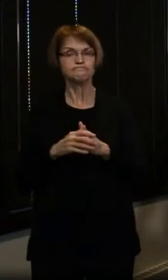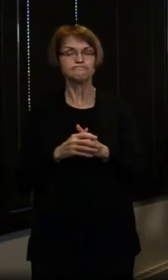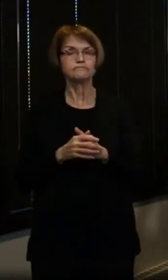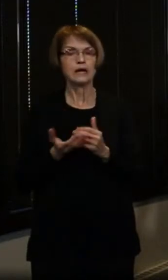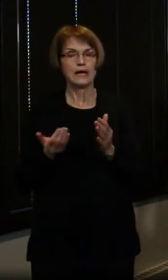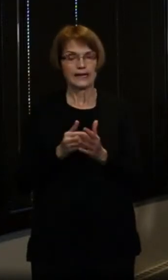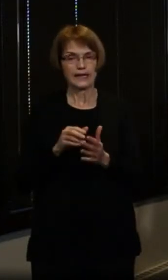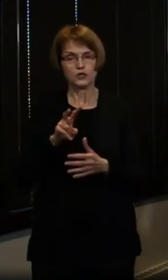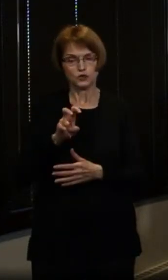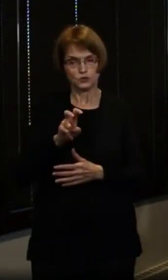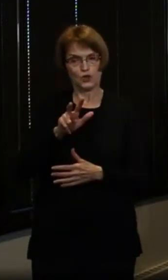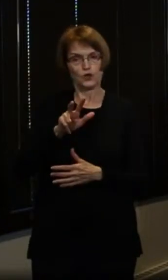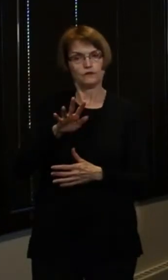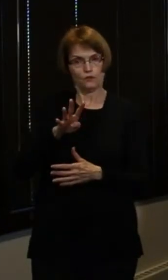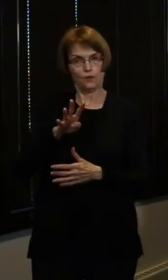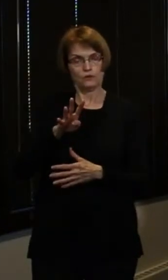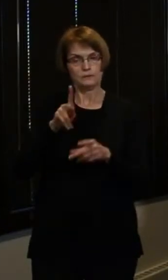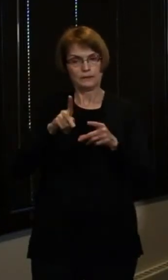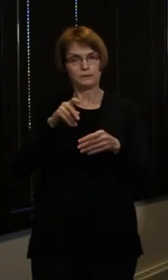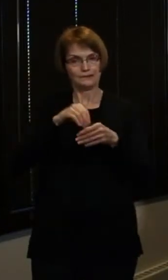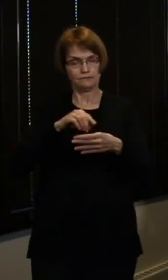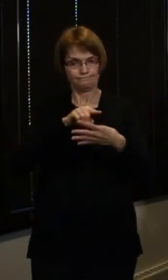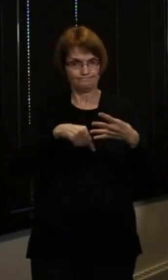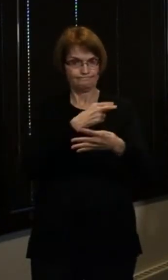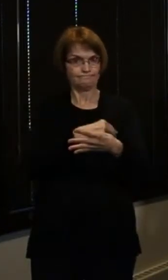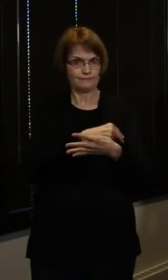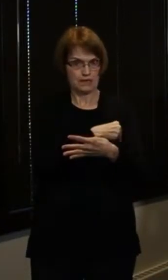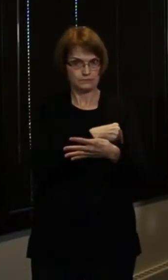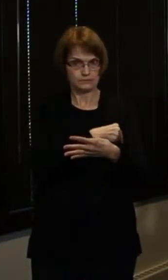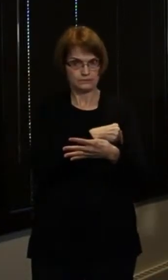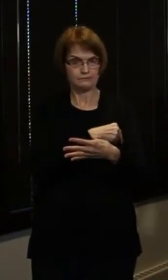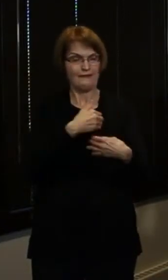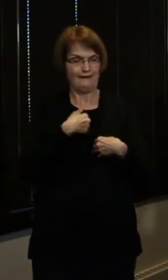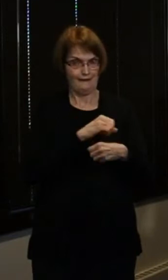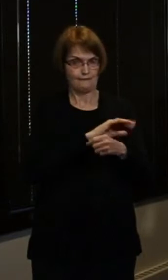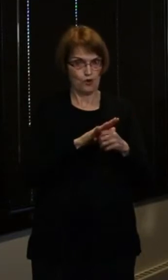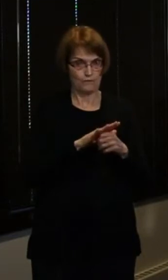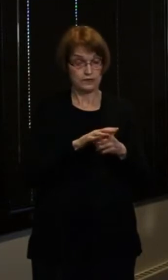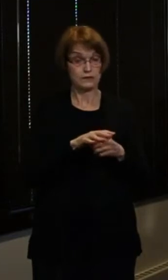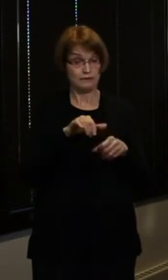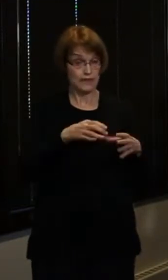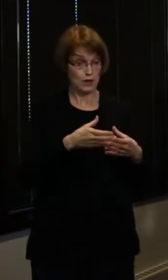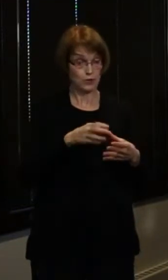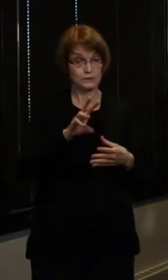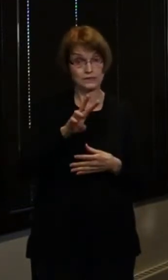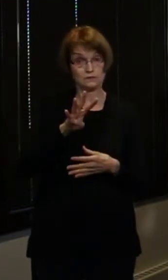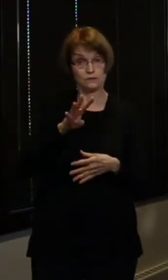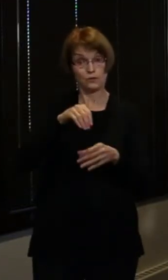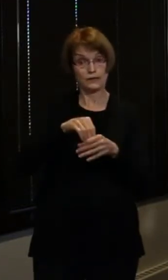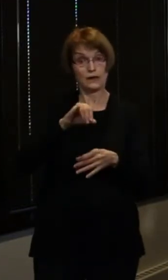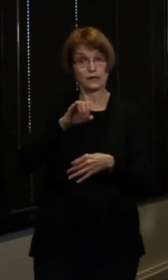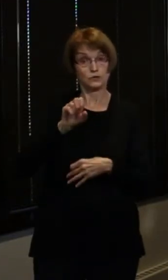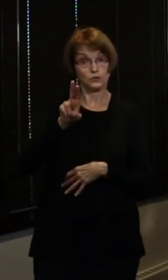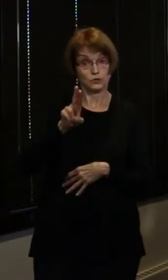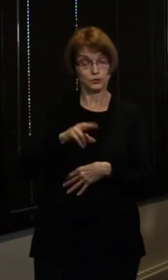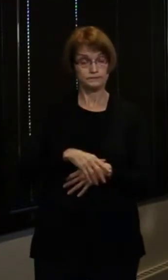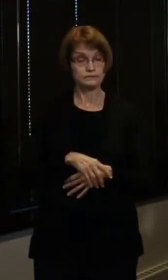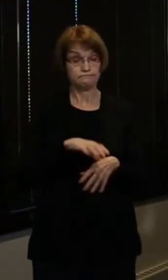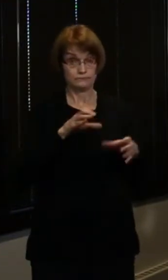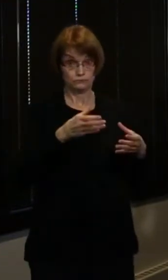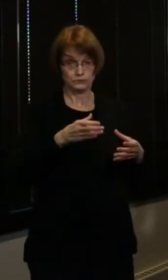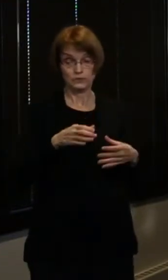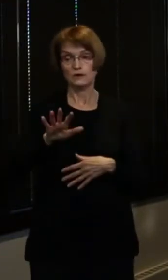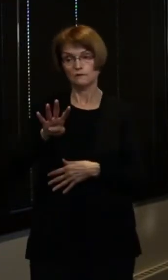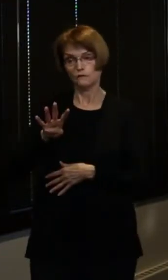Again, 234 patients COVID positive in our hospitals, 64 in our intensive care units, and